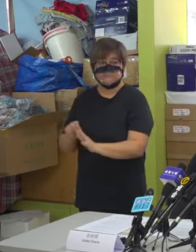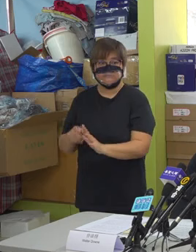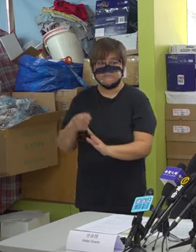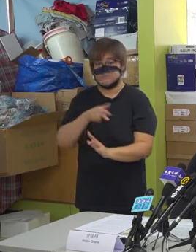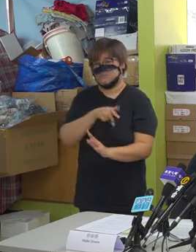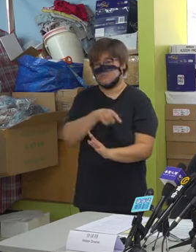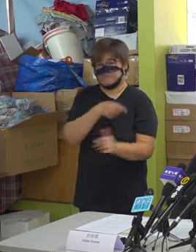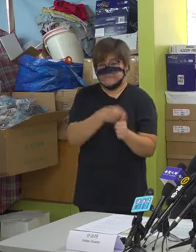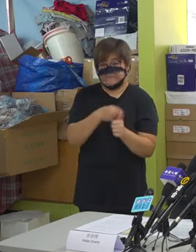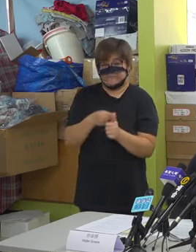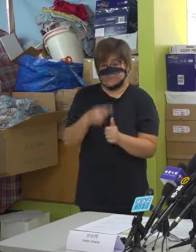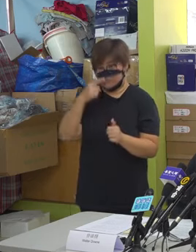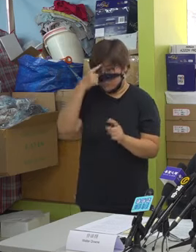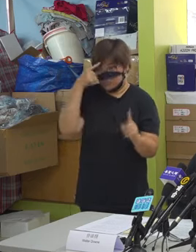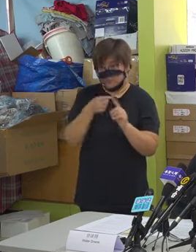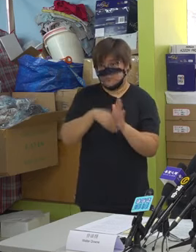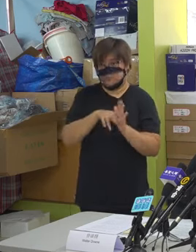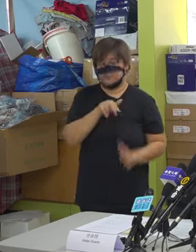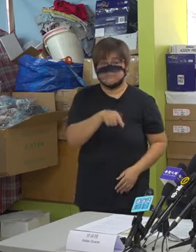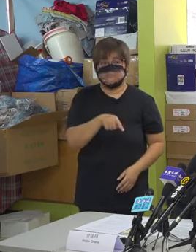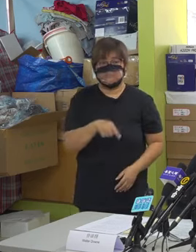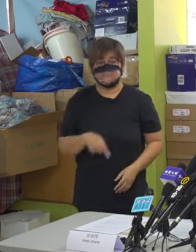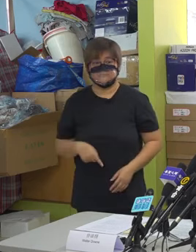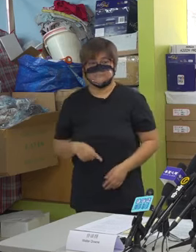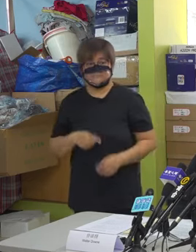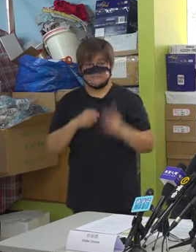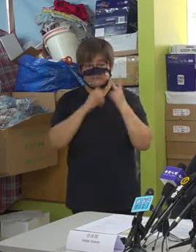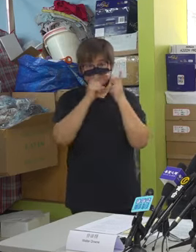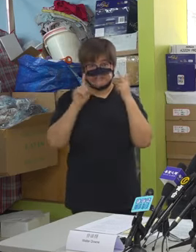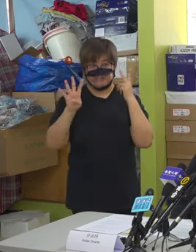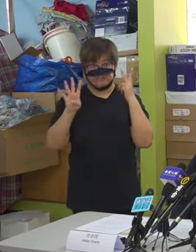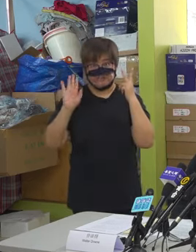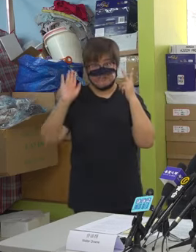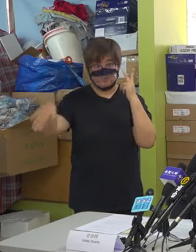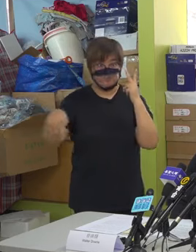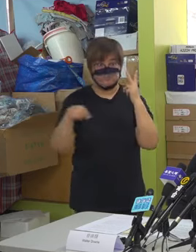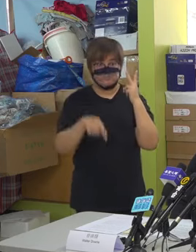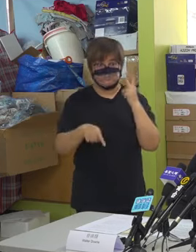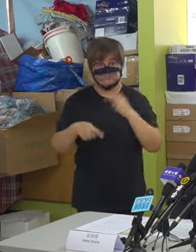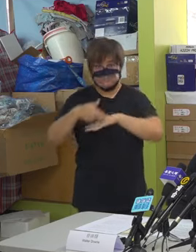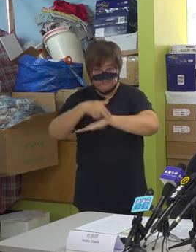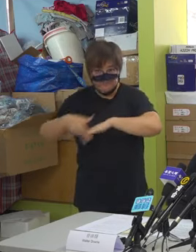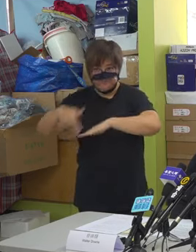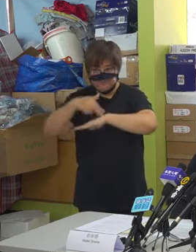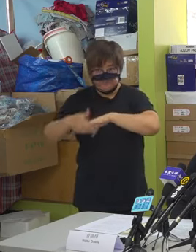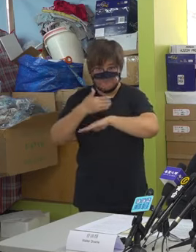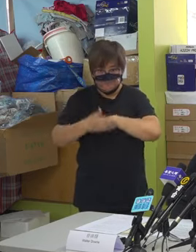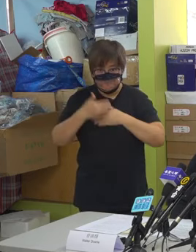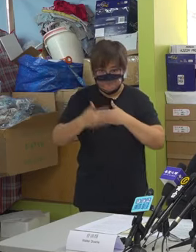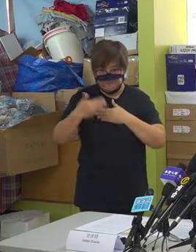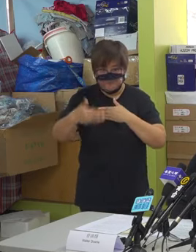so-called preparations or training are antagonizing the relationship